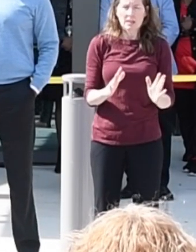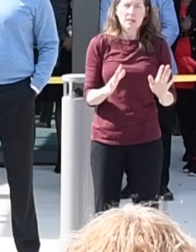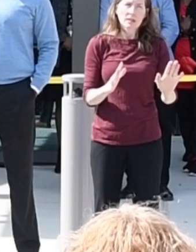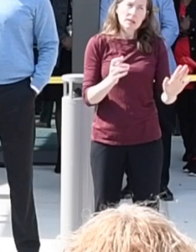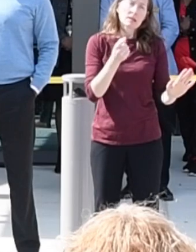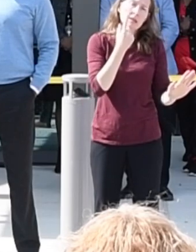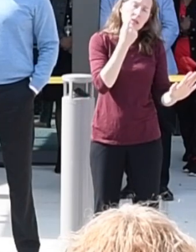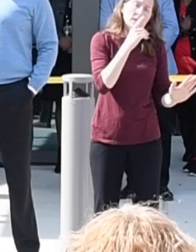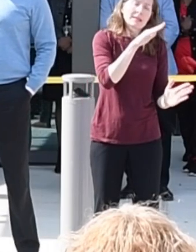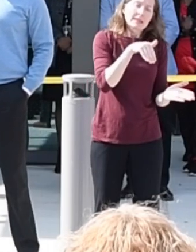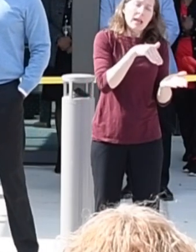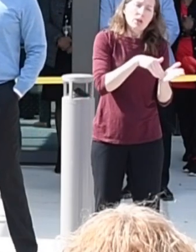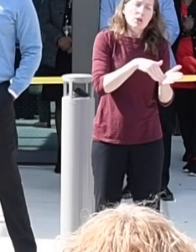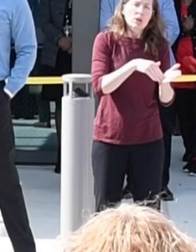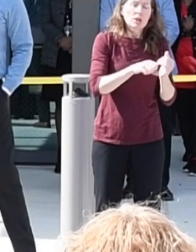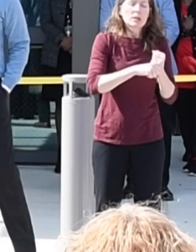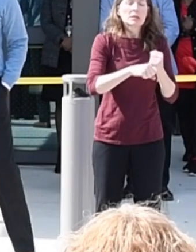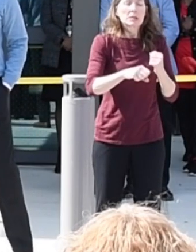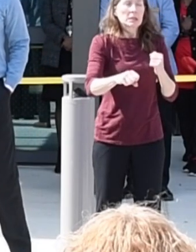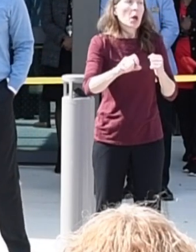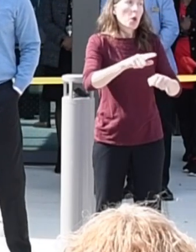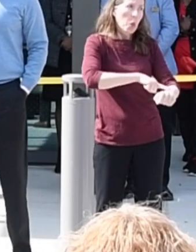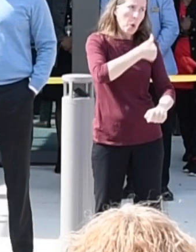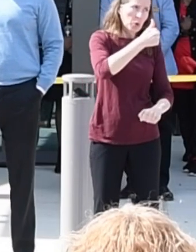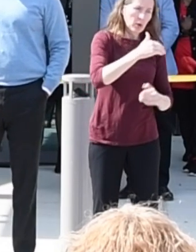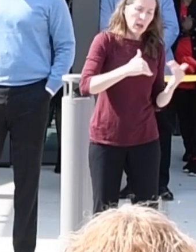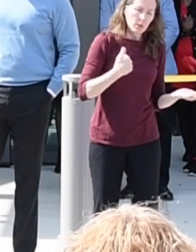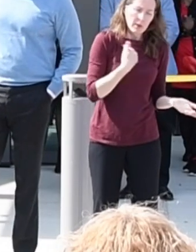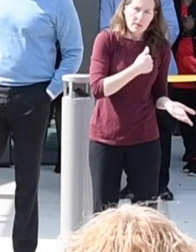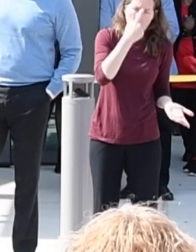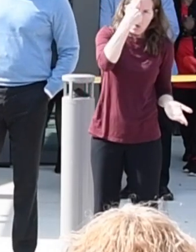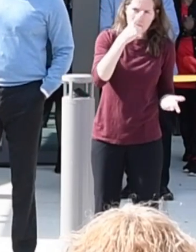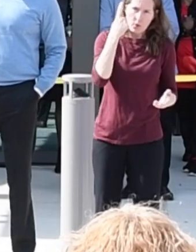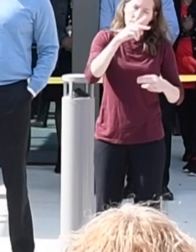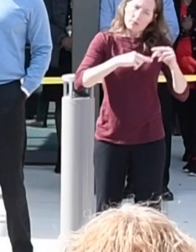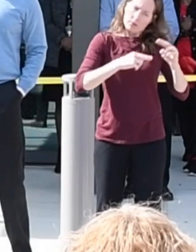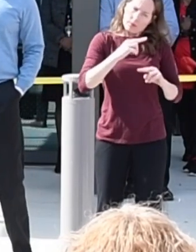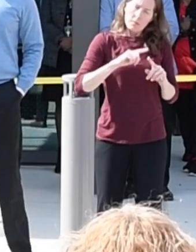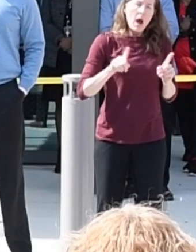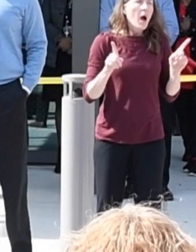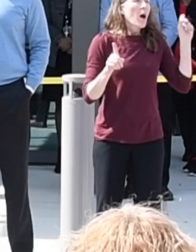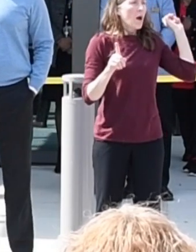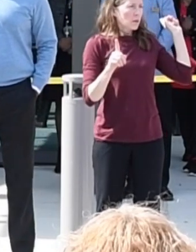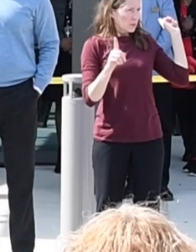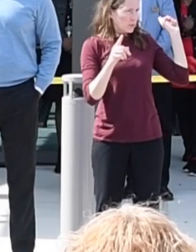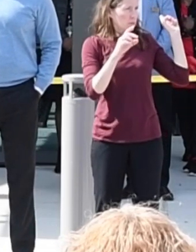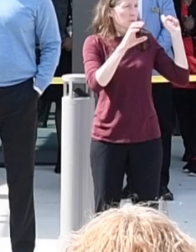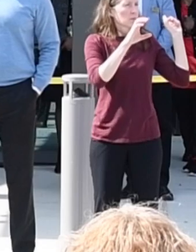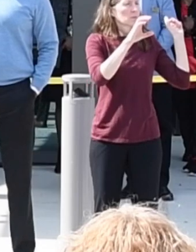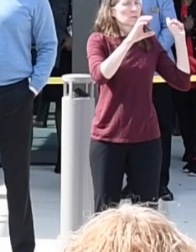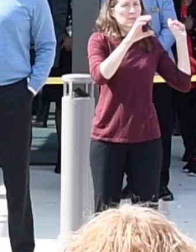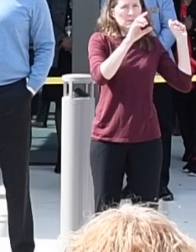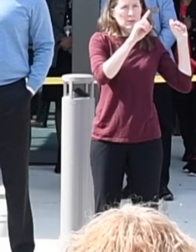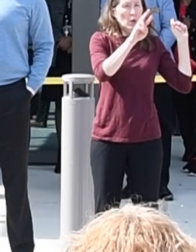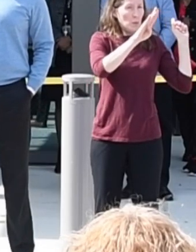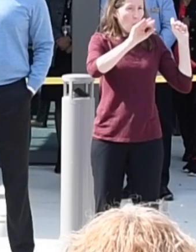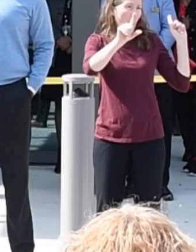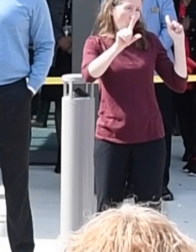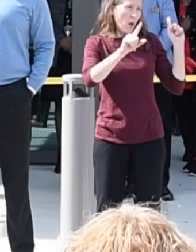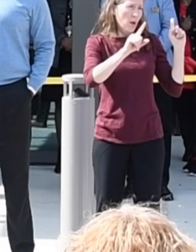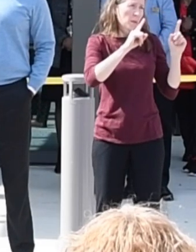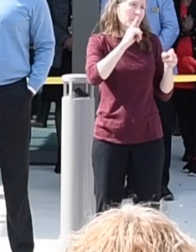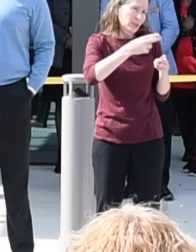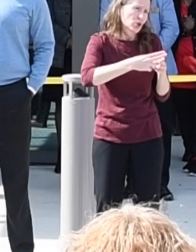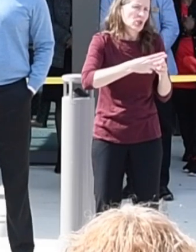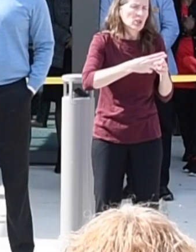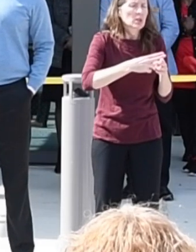than anticipated, but as our county executive pointed out, there were a few hiccups along the way, and we